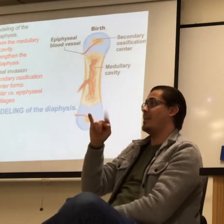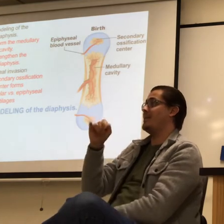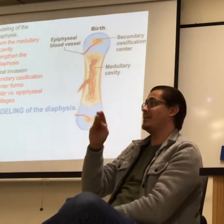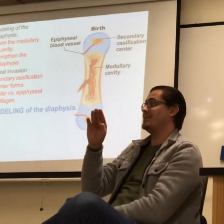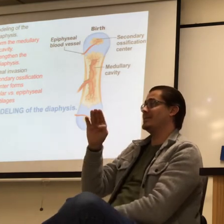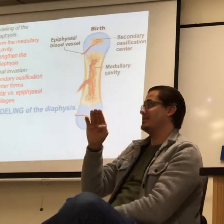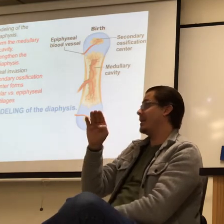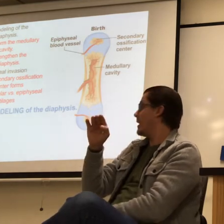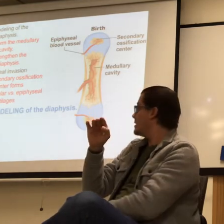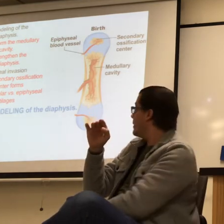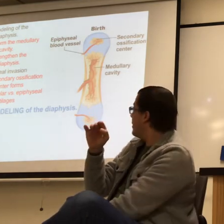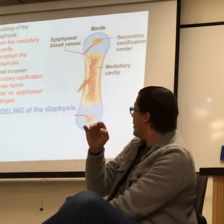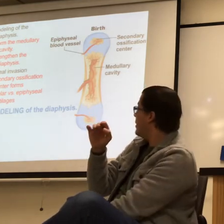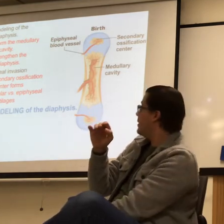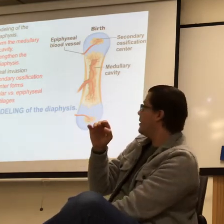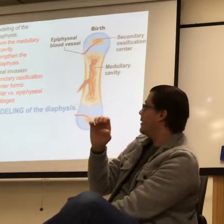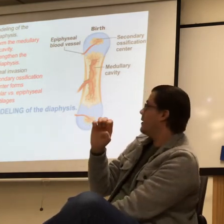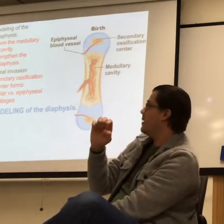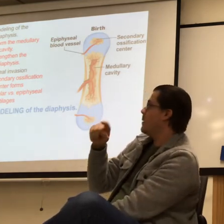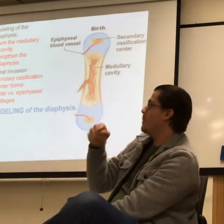secondary ossification center,